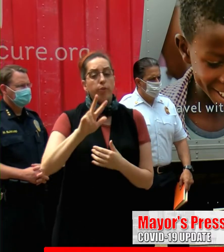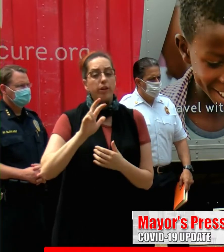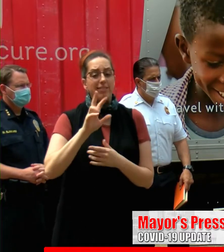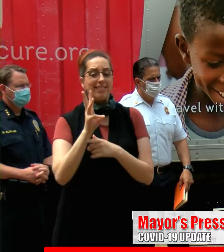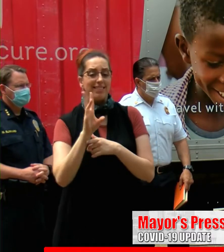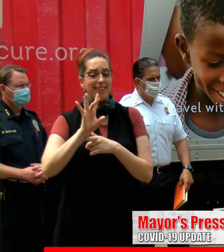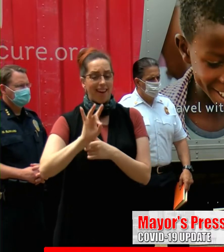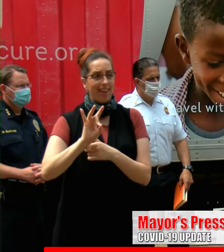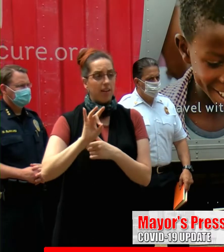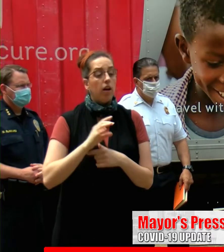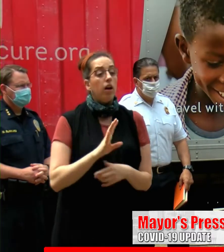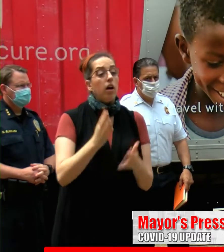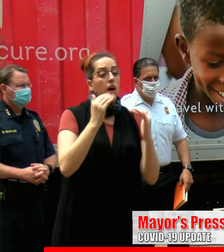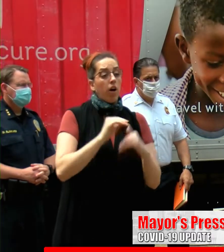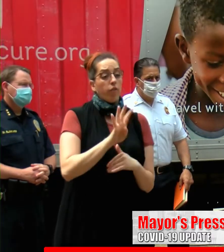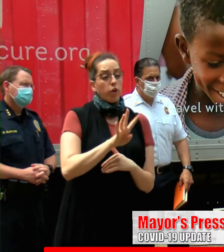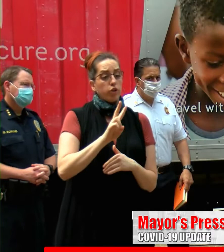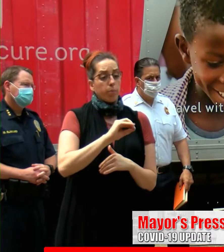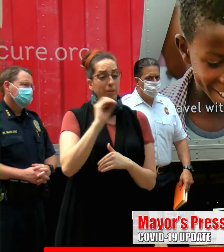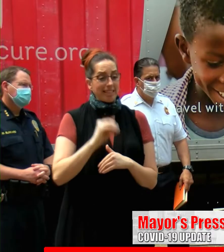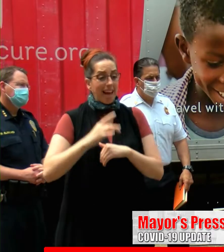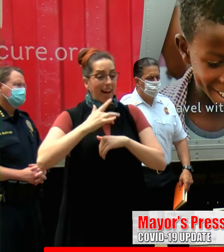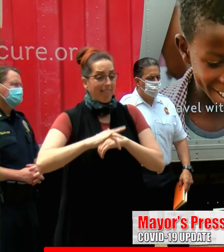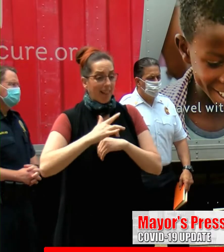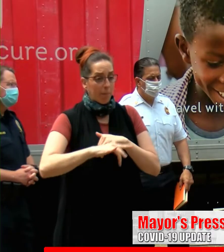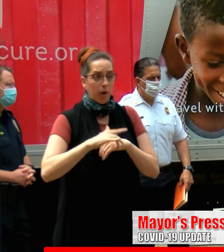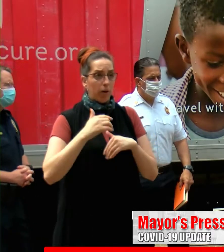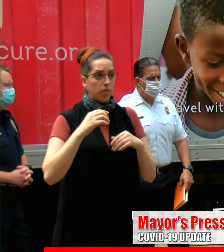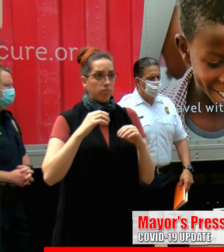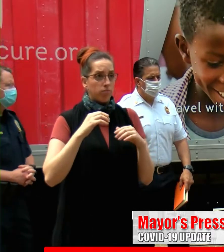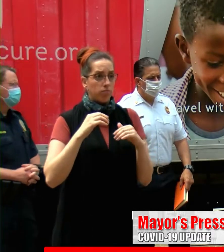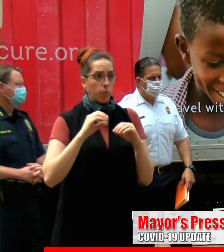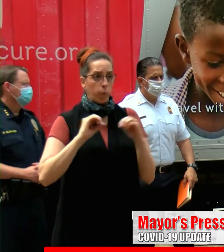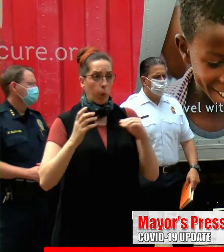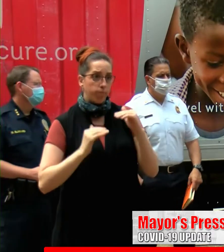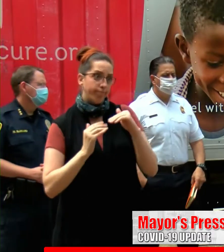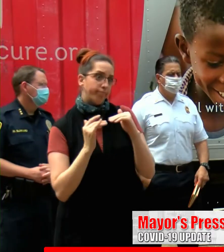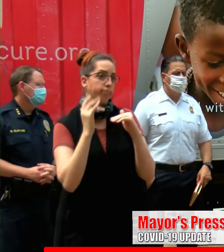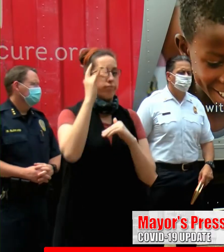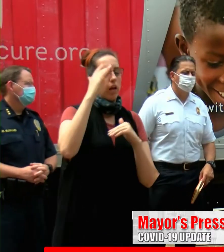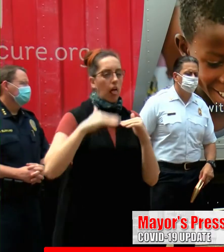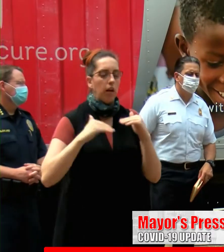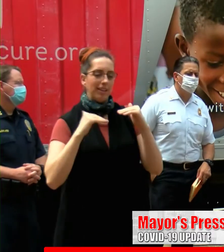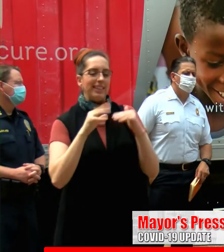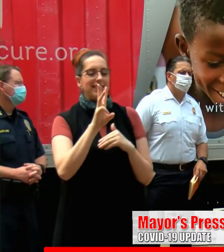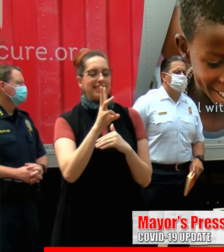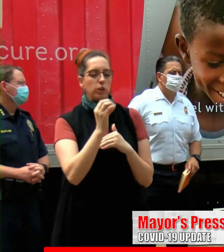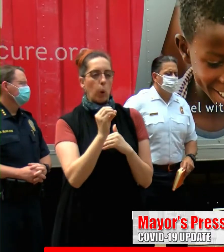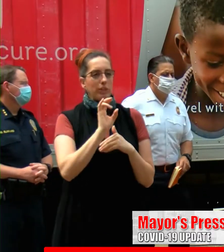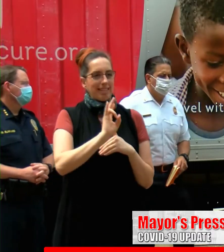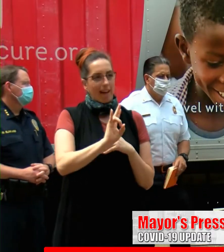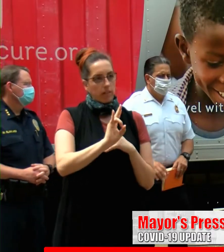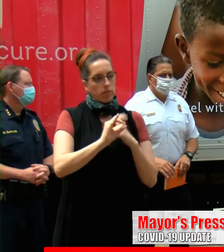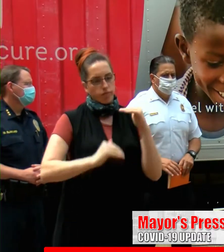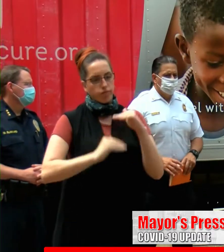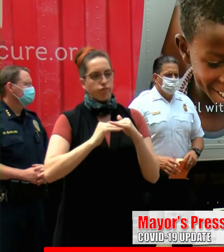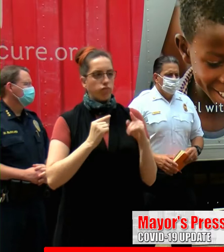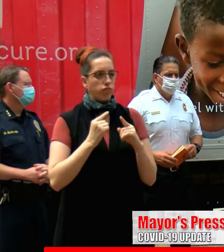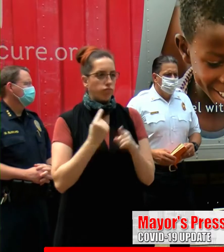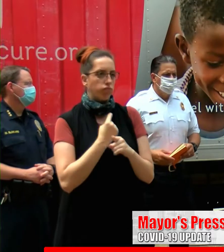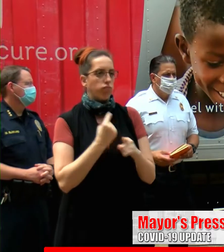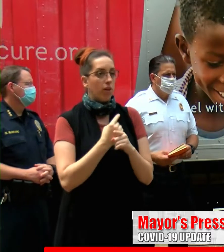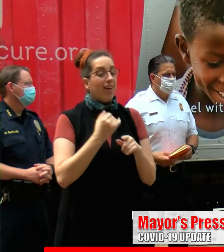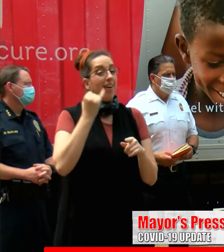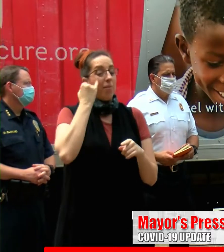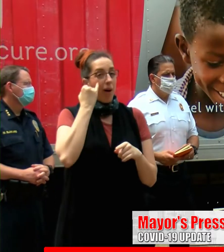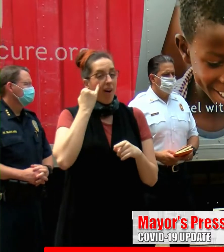And then 42% of ICU beds available without the surge. That number is 607. And then if you